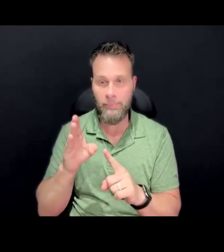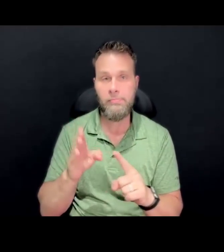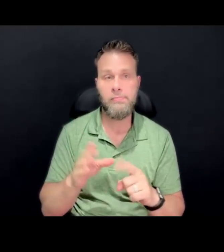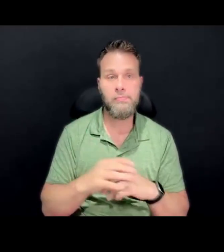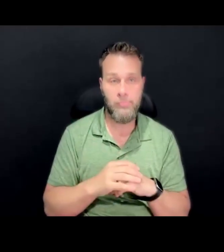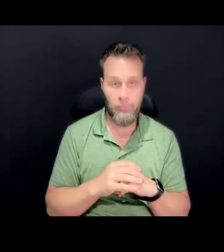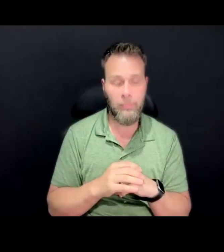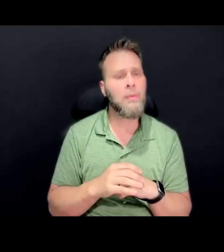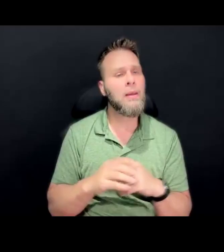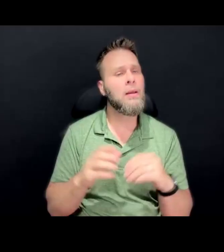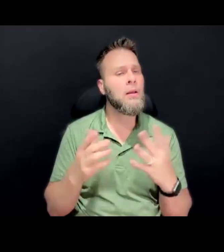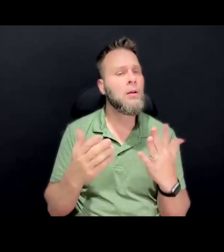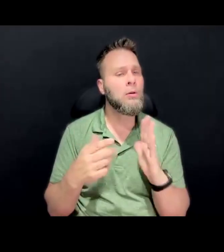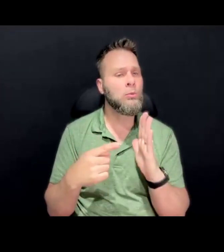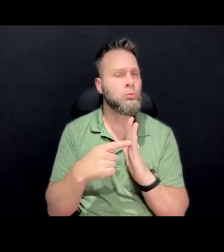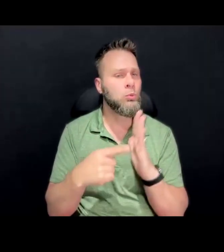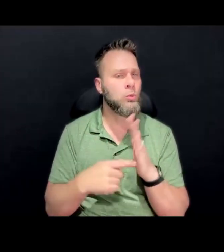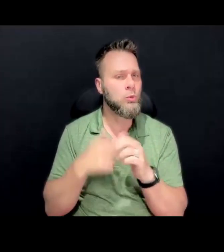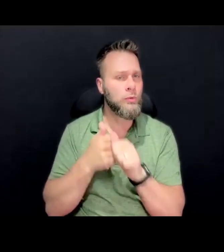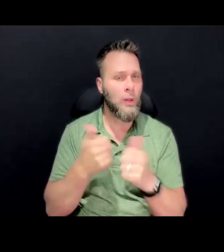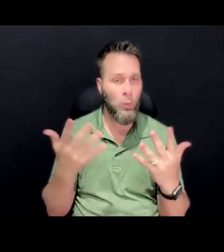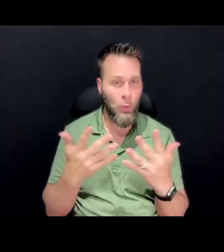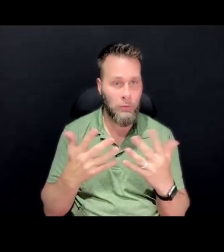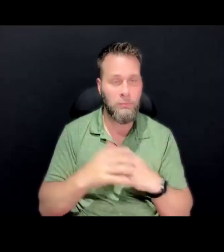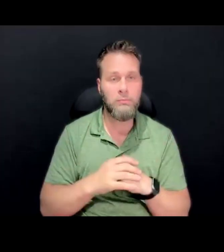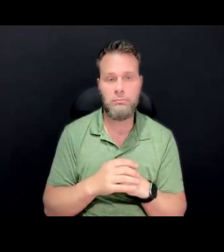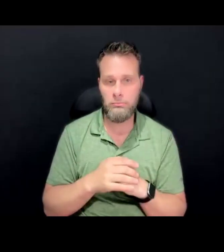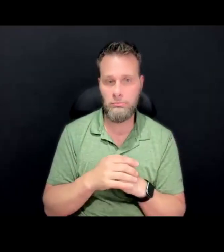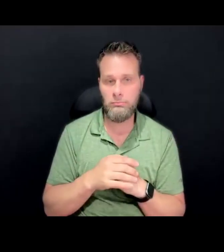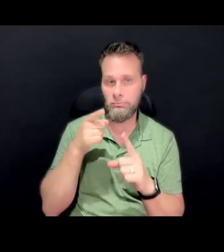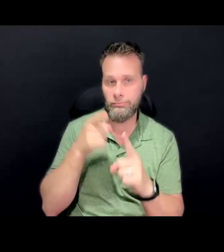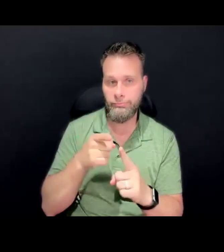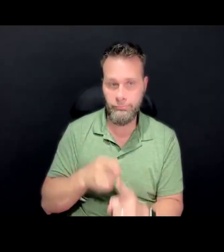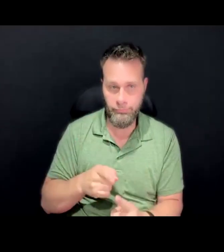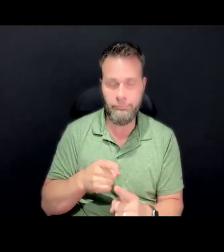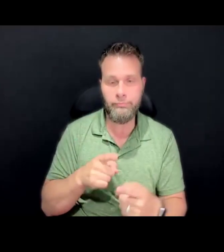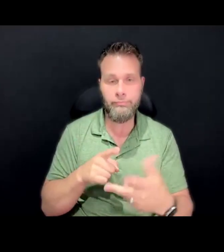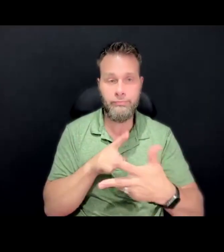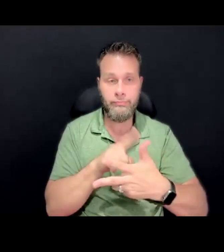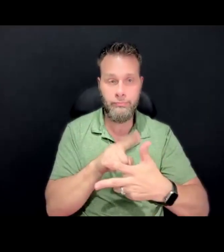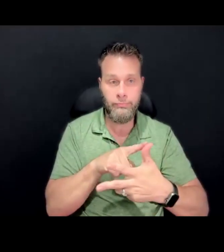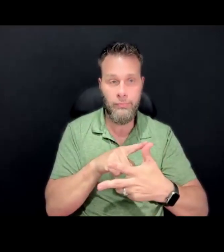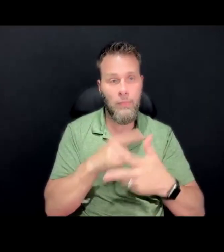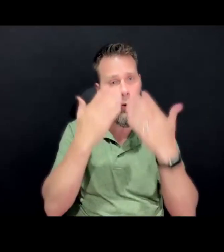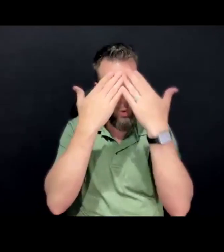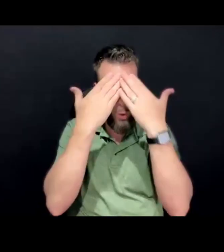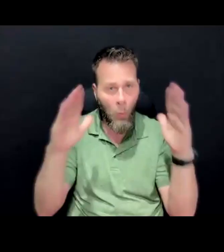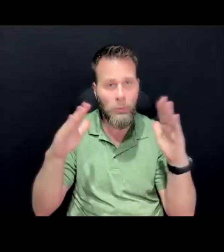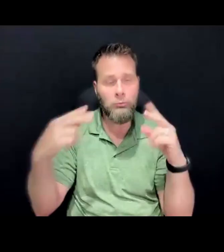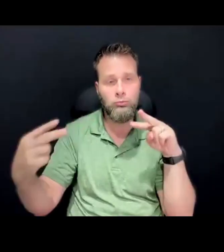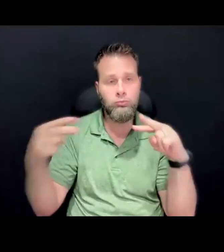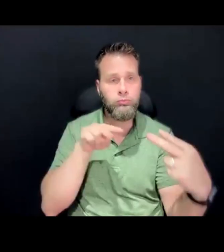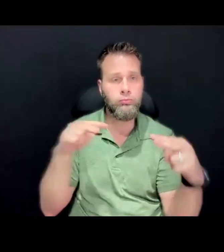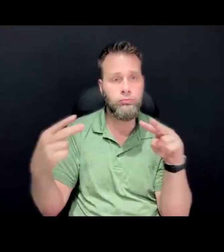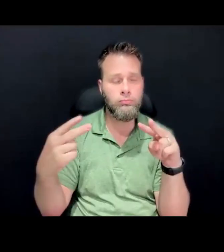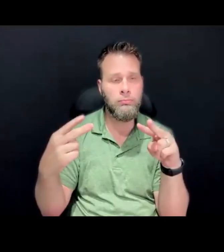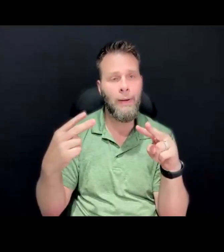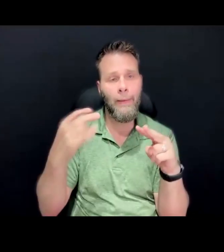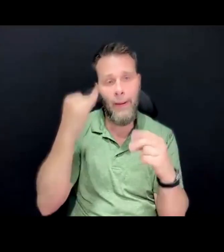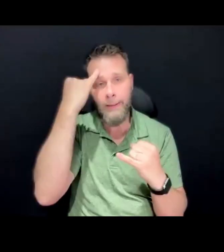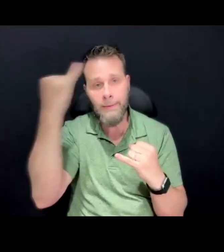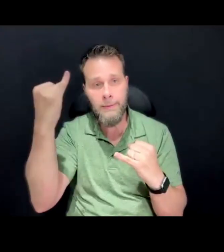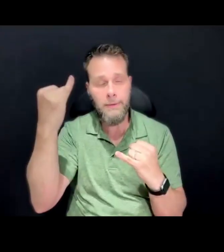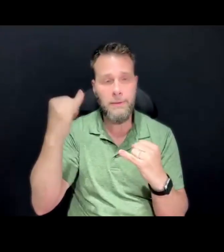engagement. So there are the 3 points. Please be 1, open to new and differing ideas or